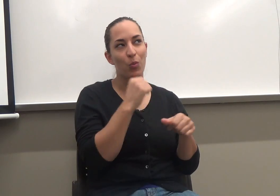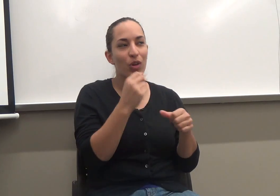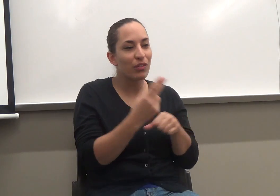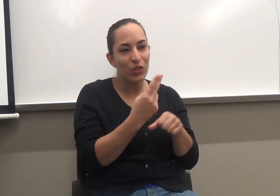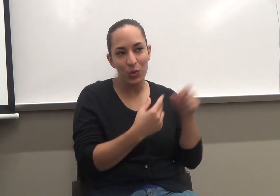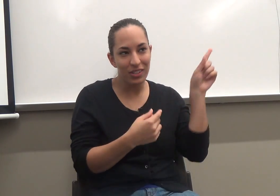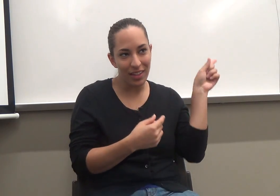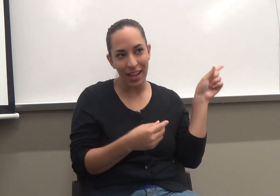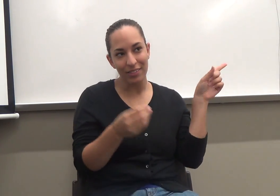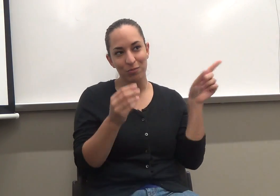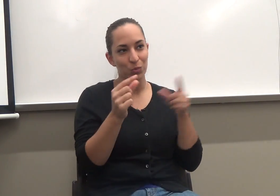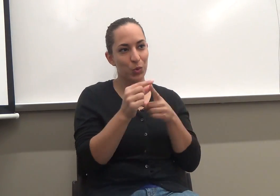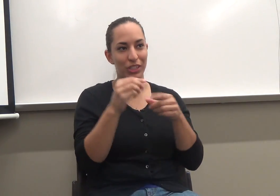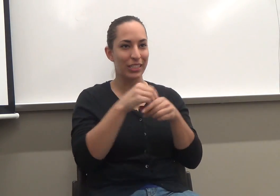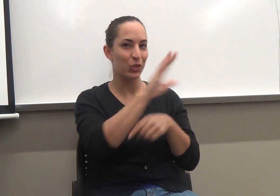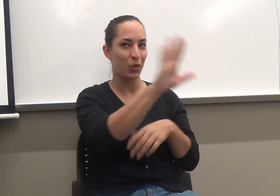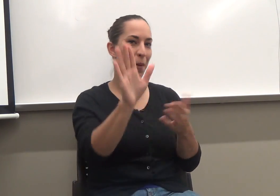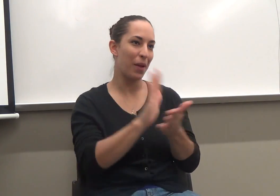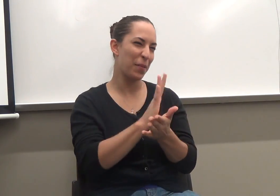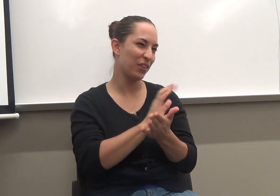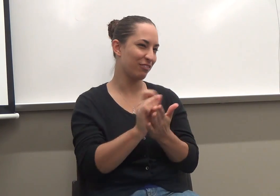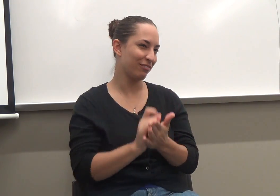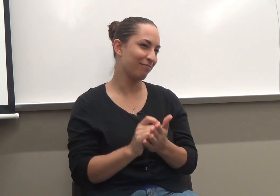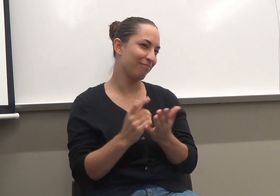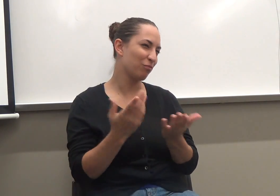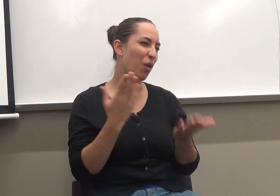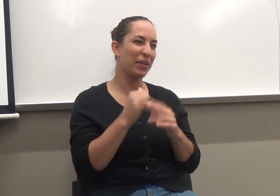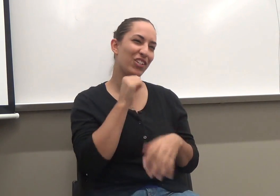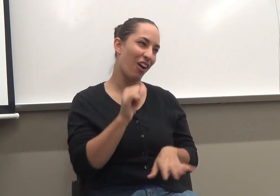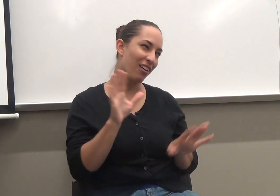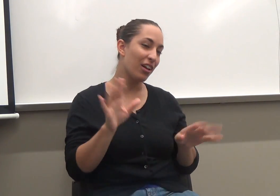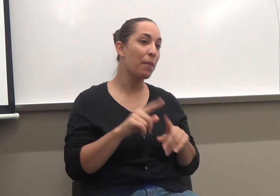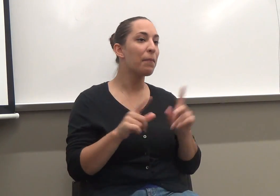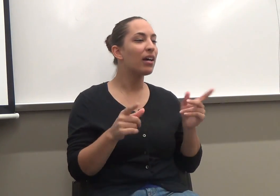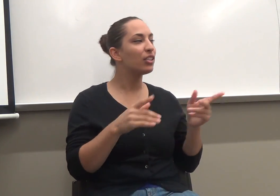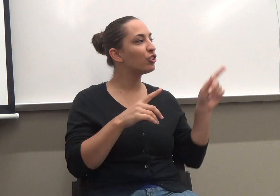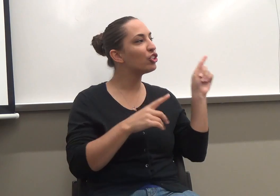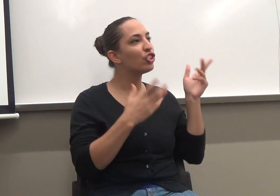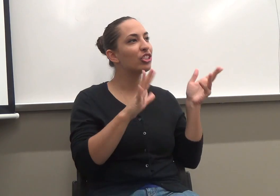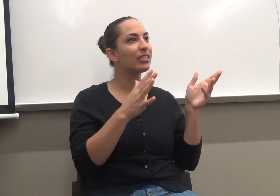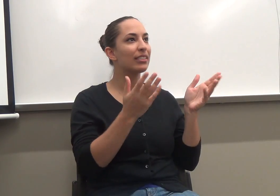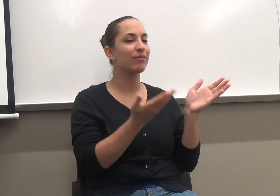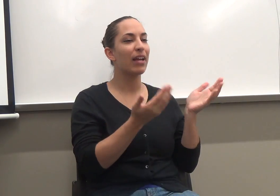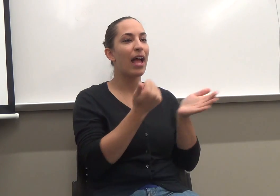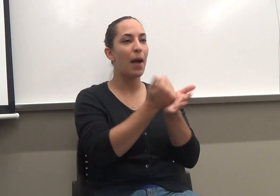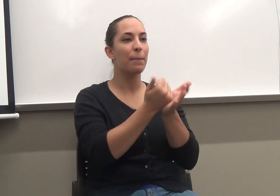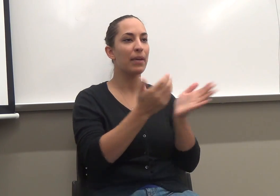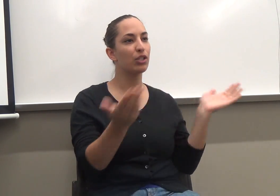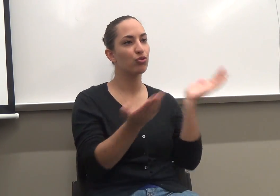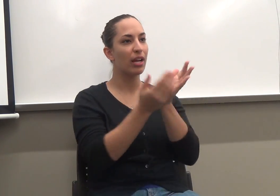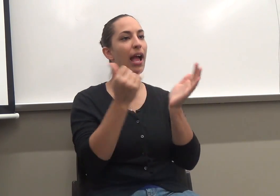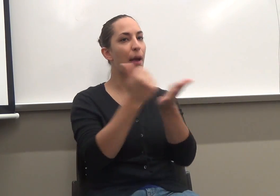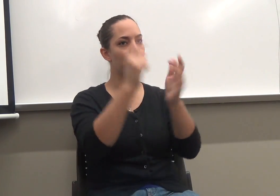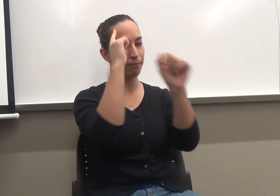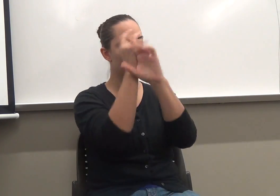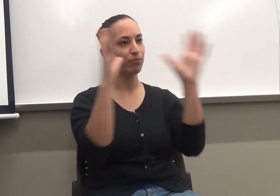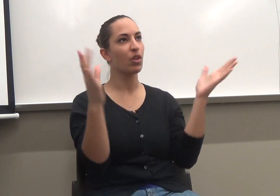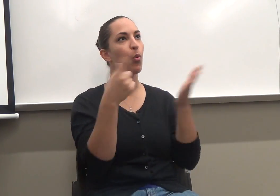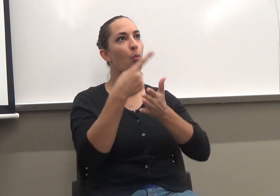in your papers, but it's just kind of an introduction to the stuff we're looking for. This is obviously supposed to be